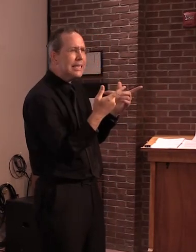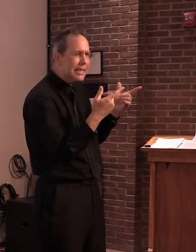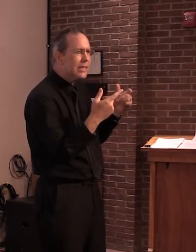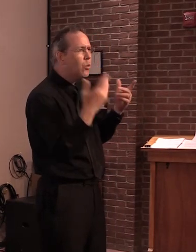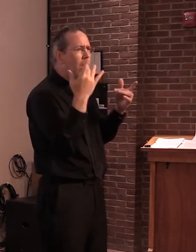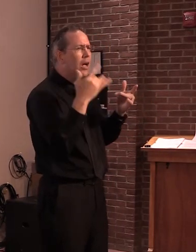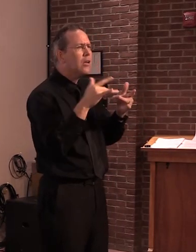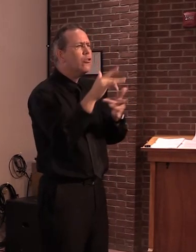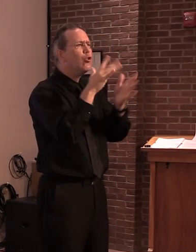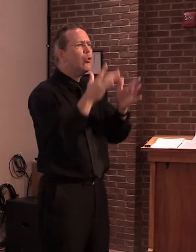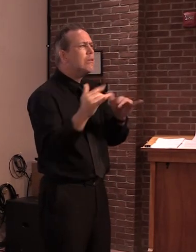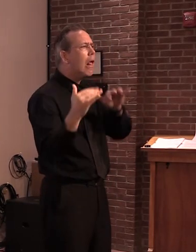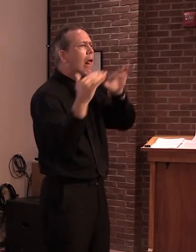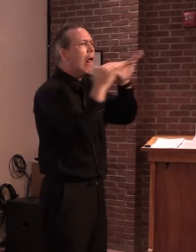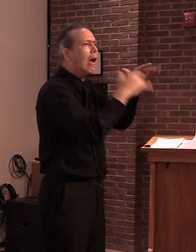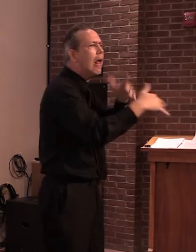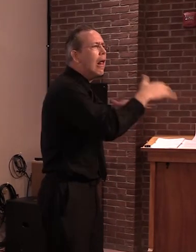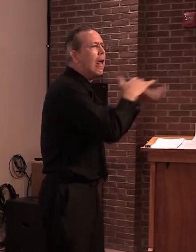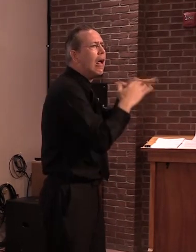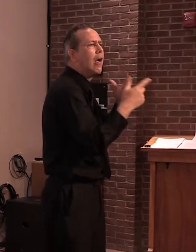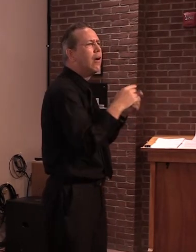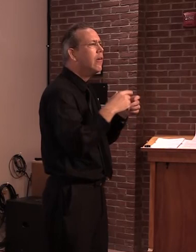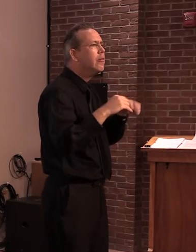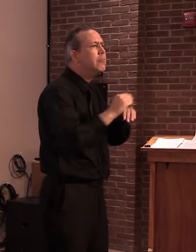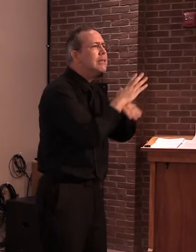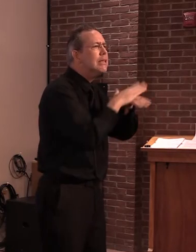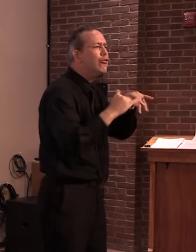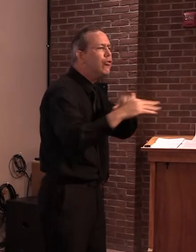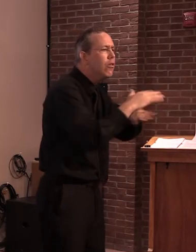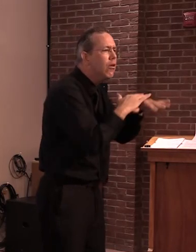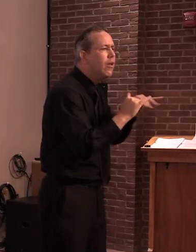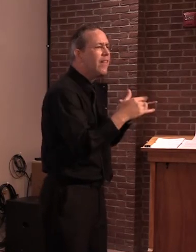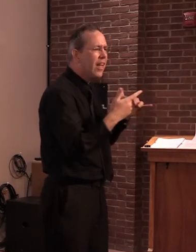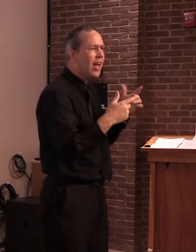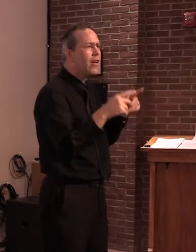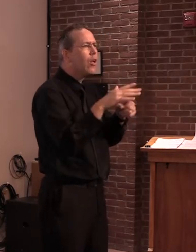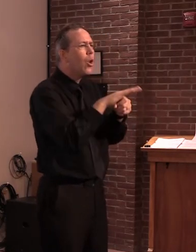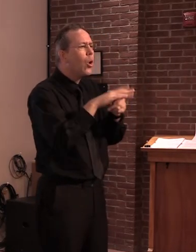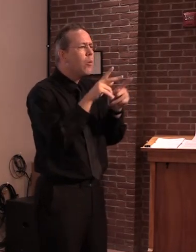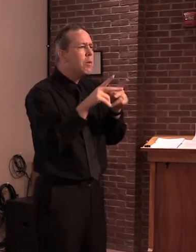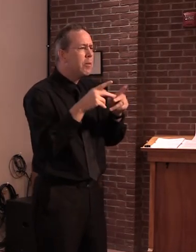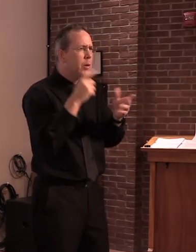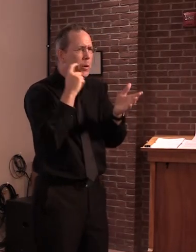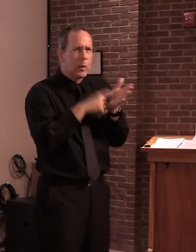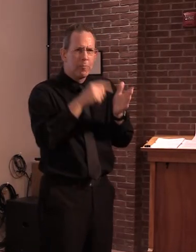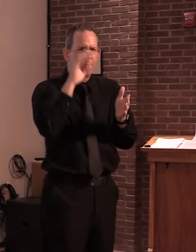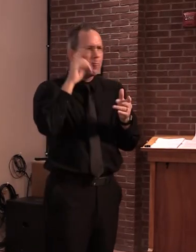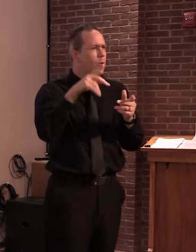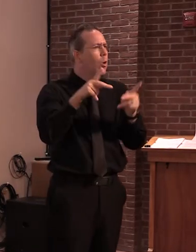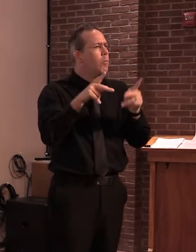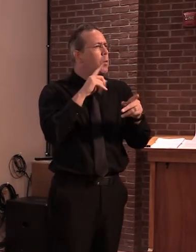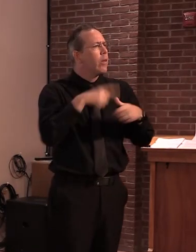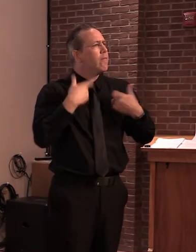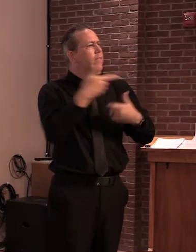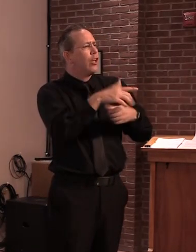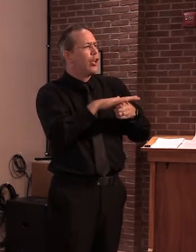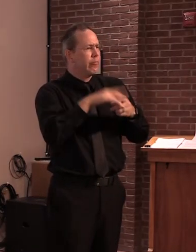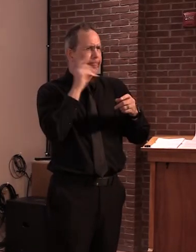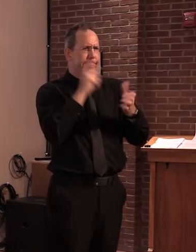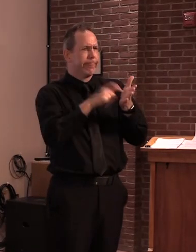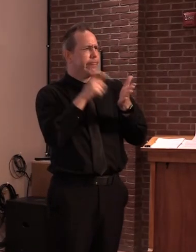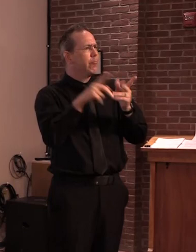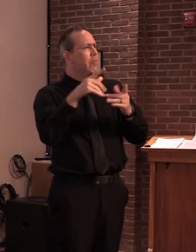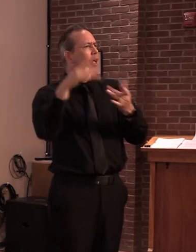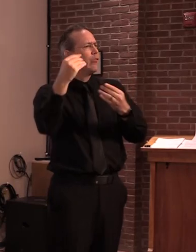this past week, with local officials in many cases tying those increases back to visitors and social gatherings that are